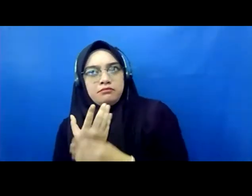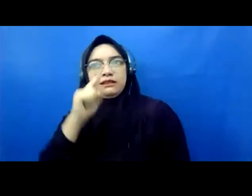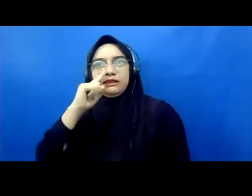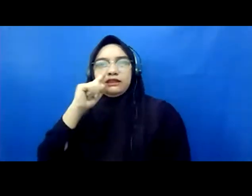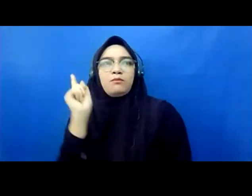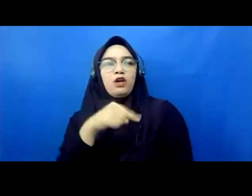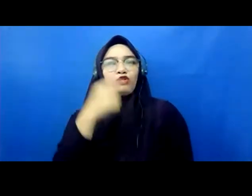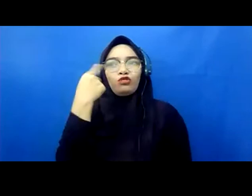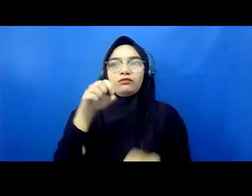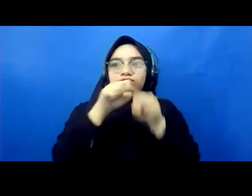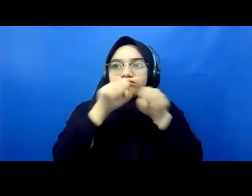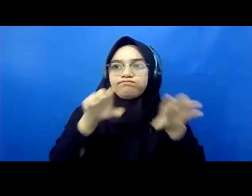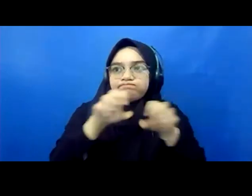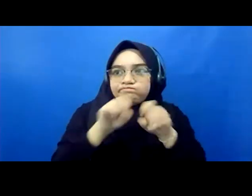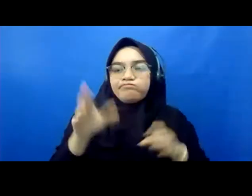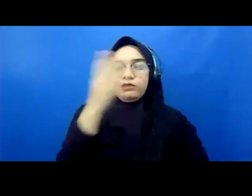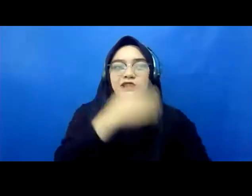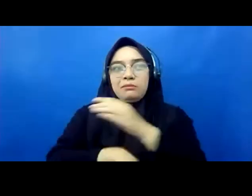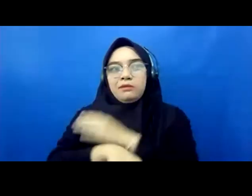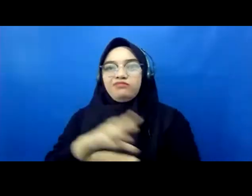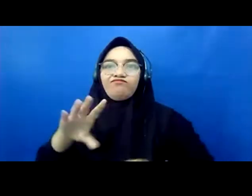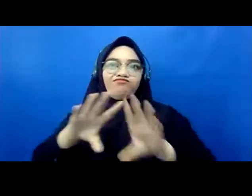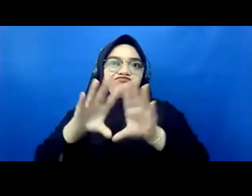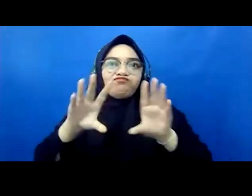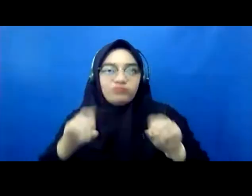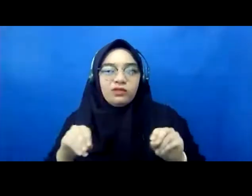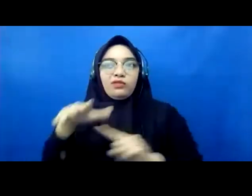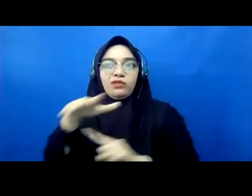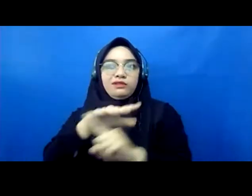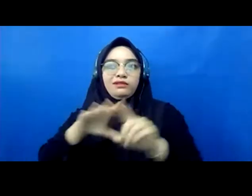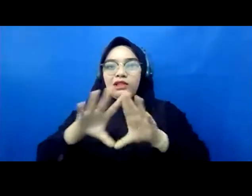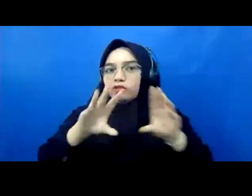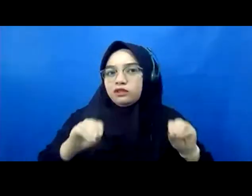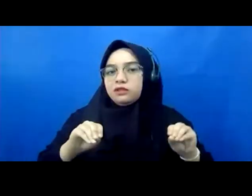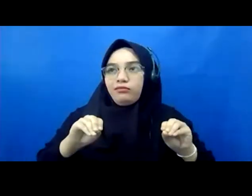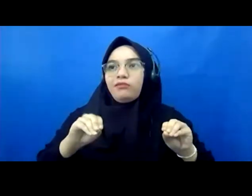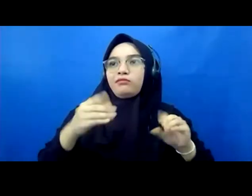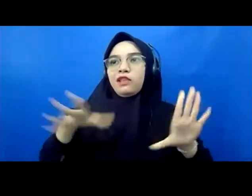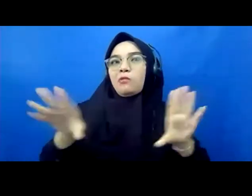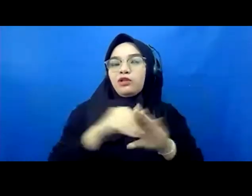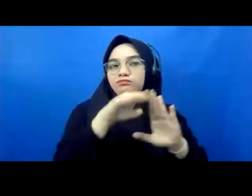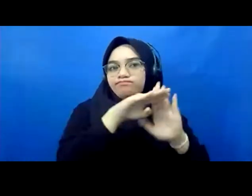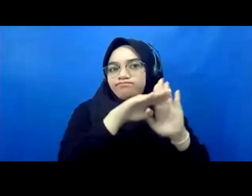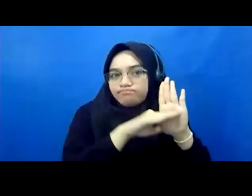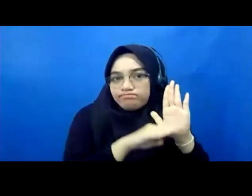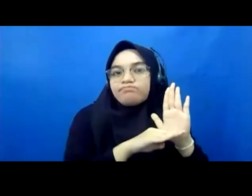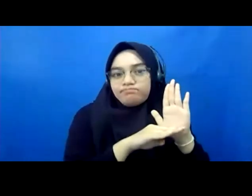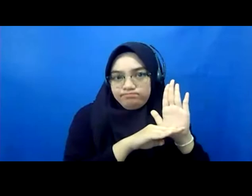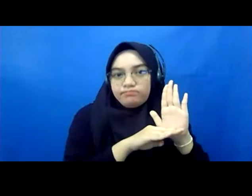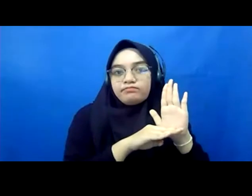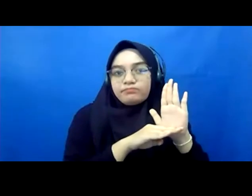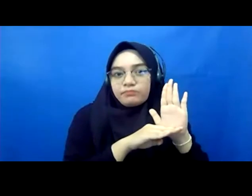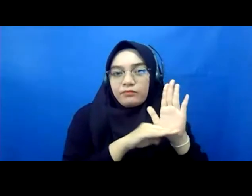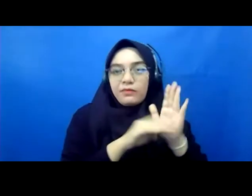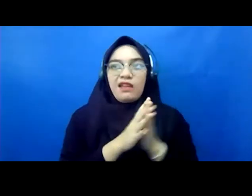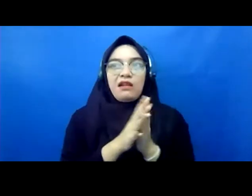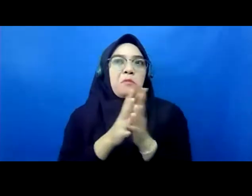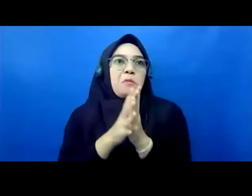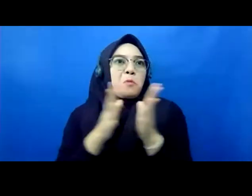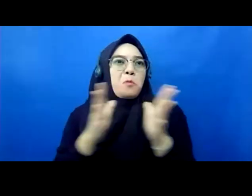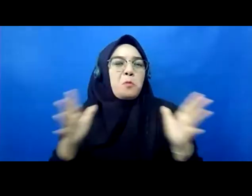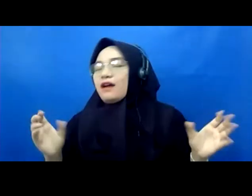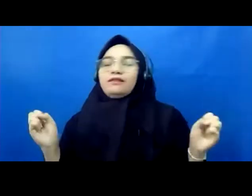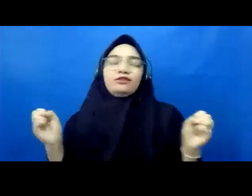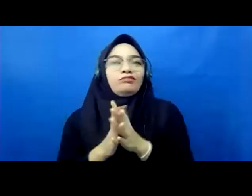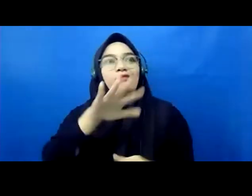disability inclusiveness, and social inclusion through its foreign policy. An estimated 1 billion people around the world live